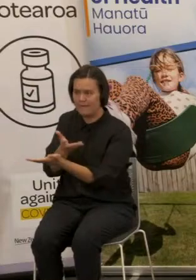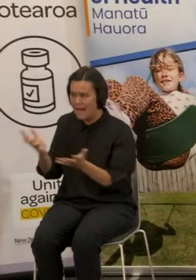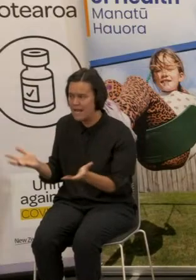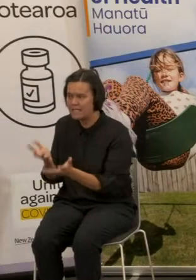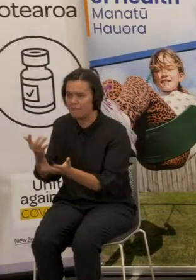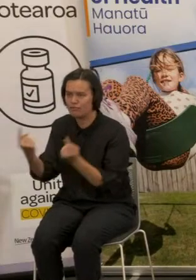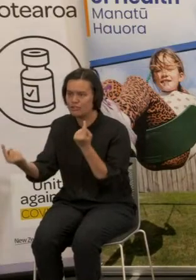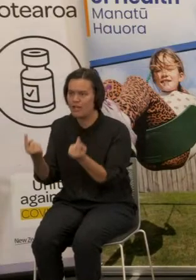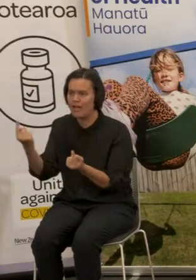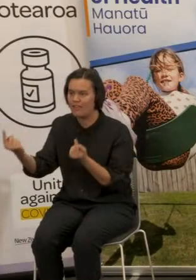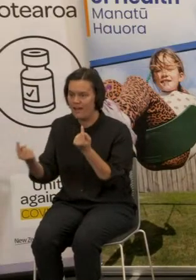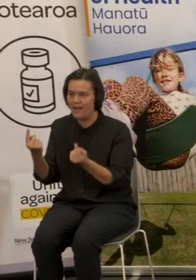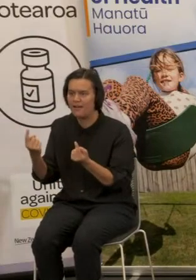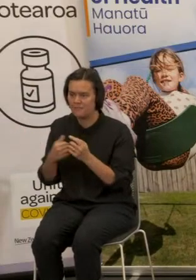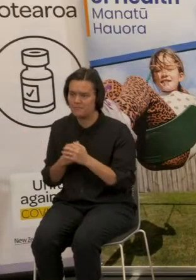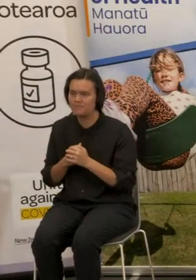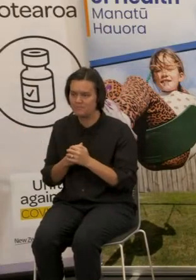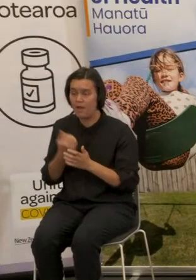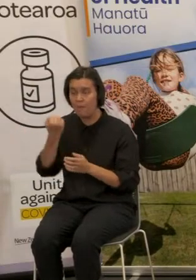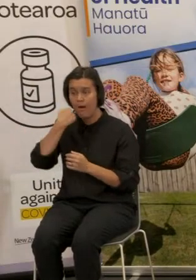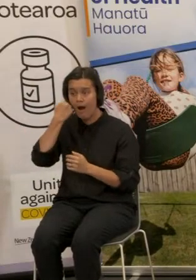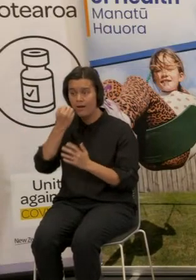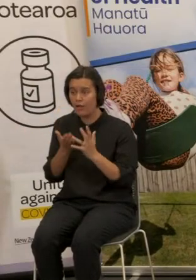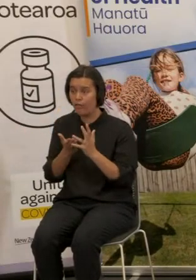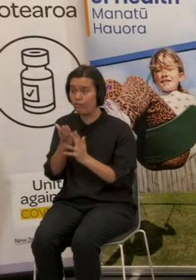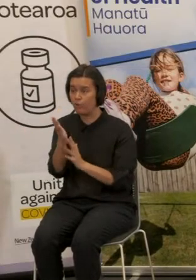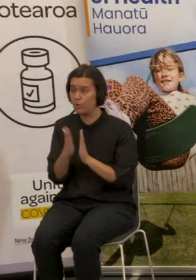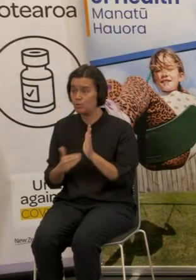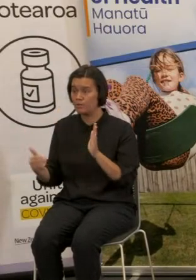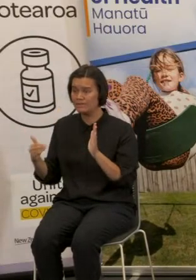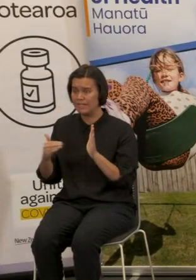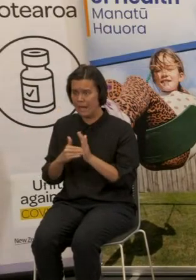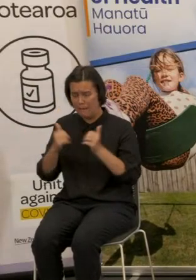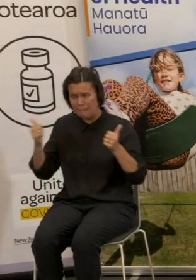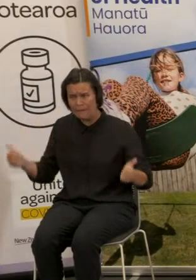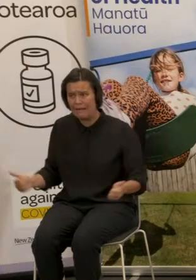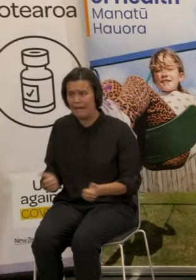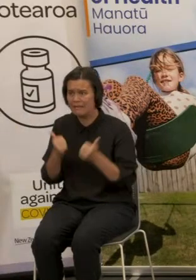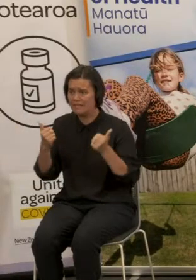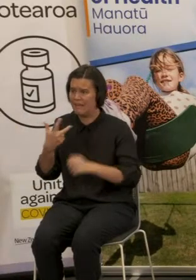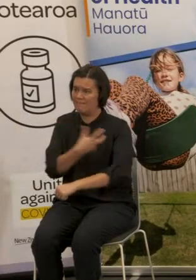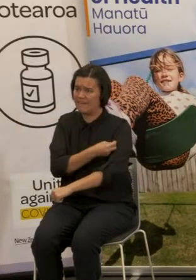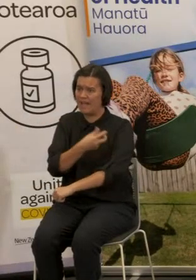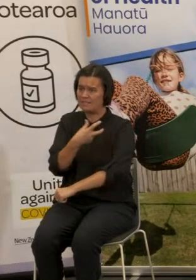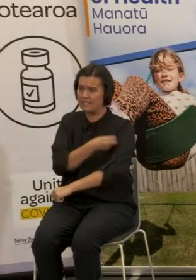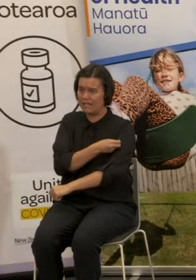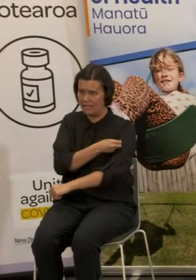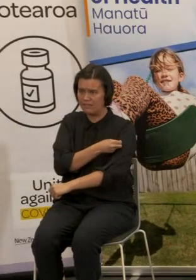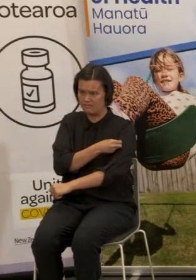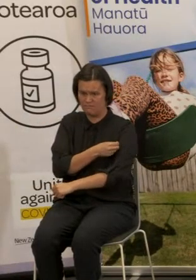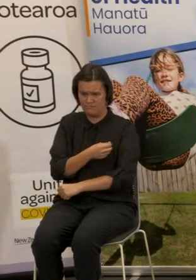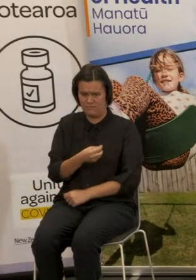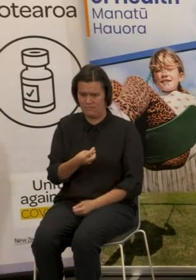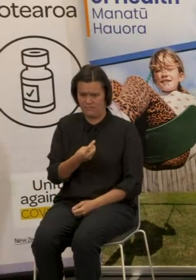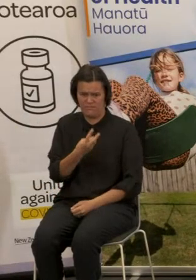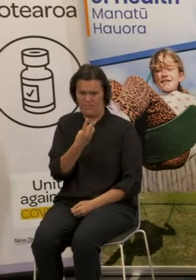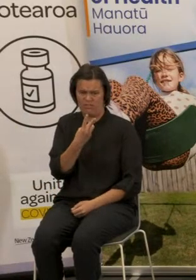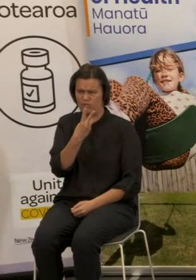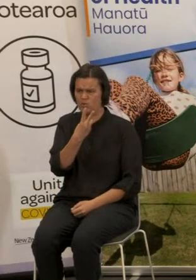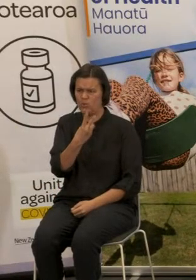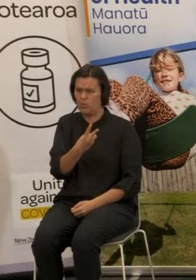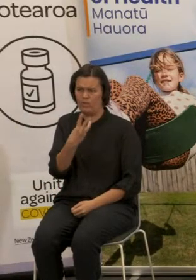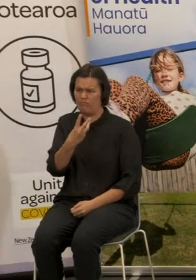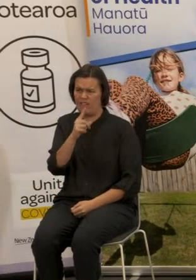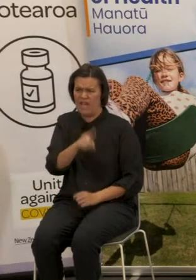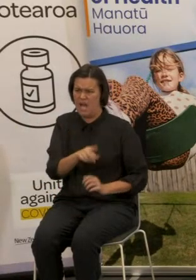2,000, 2,300 a day, Māori across the country before Super Saturday. We're averaging at about 5,000 a day now. So that gives you a sense of the uplift